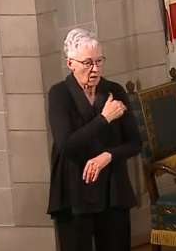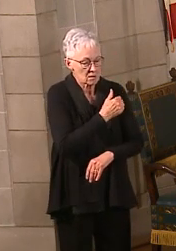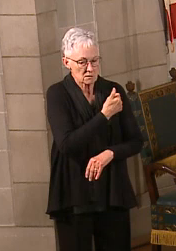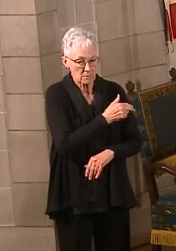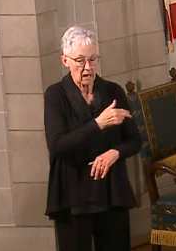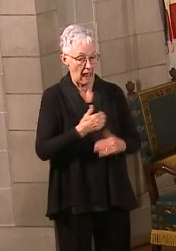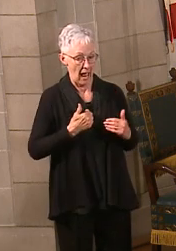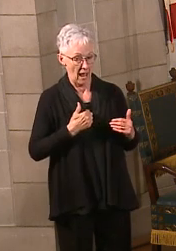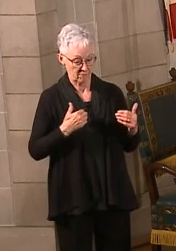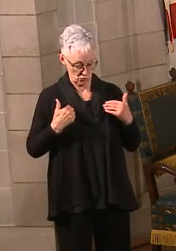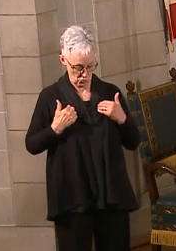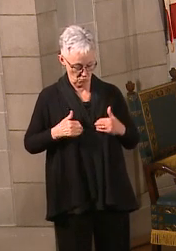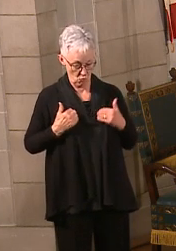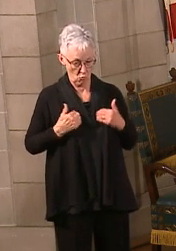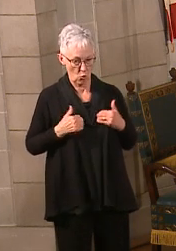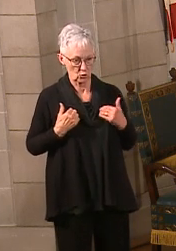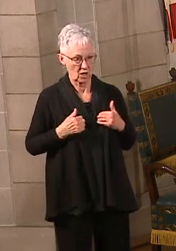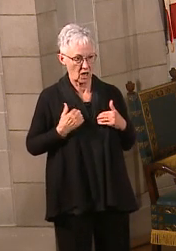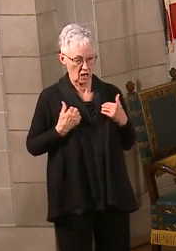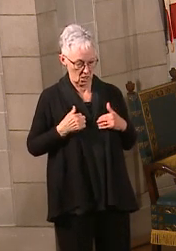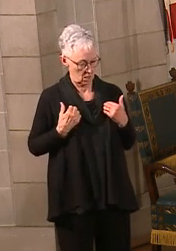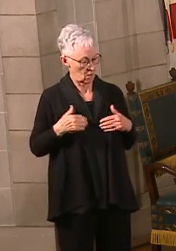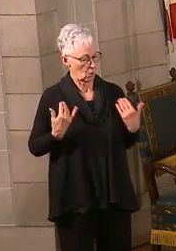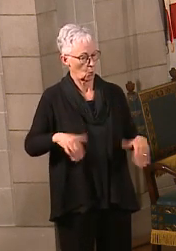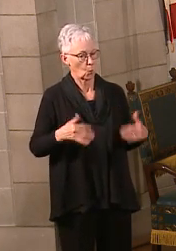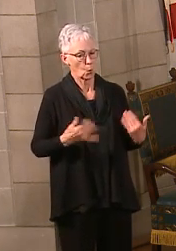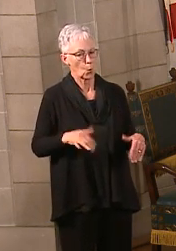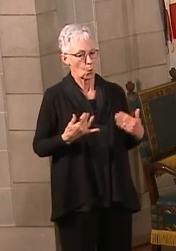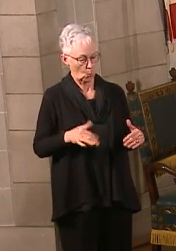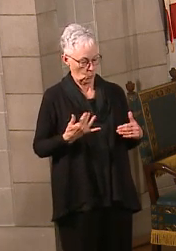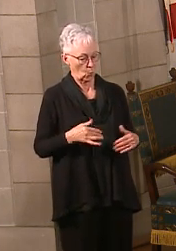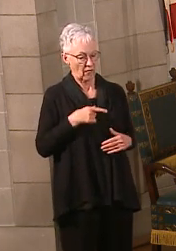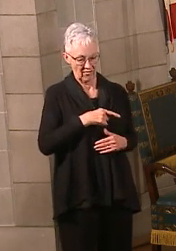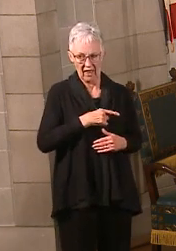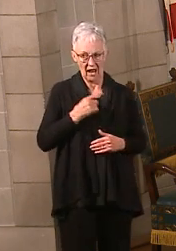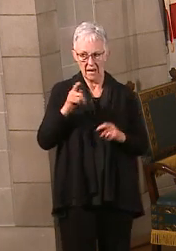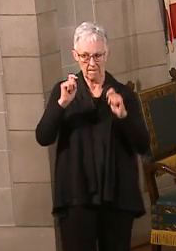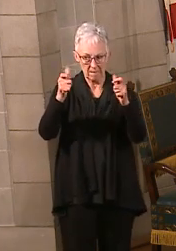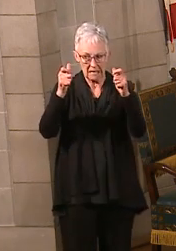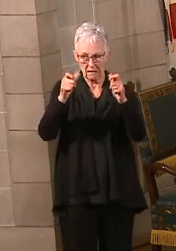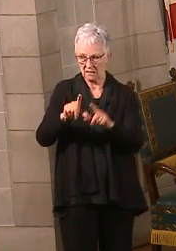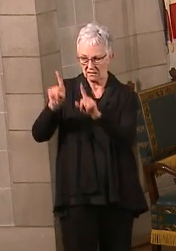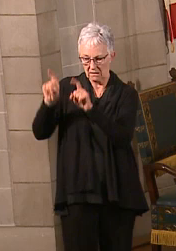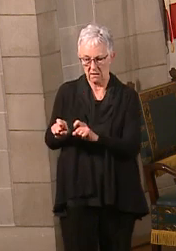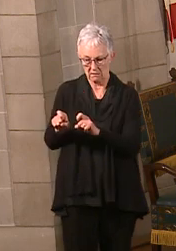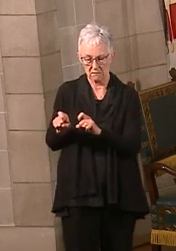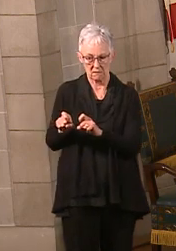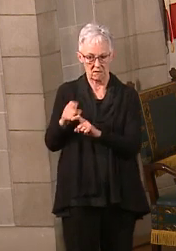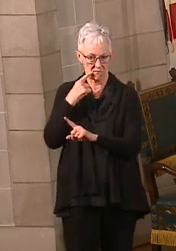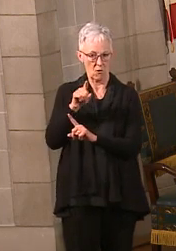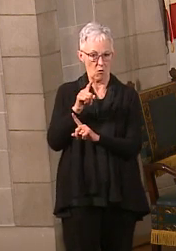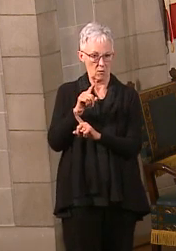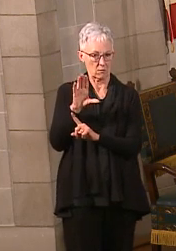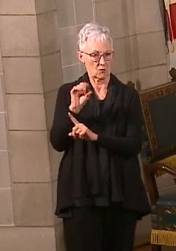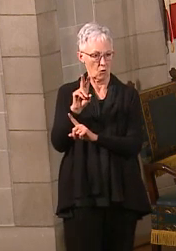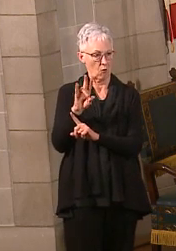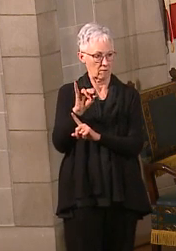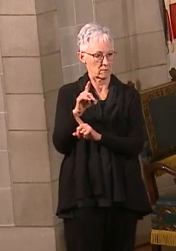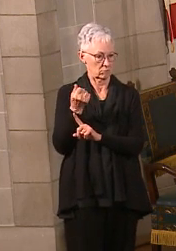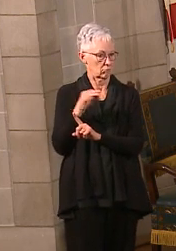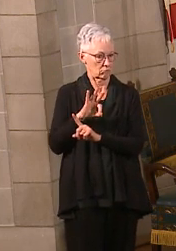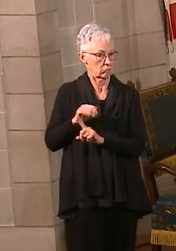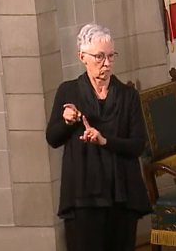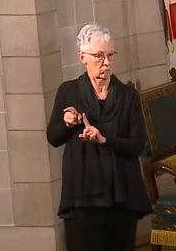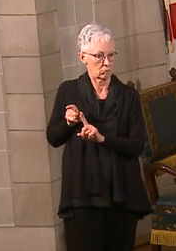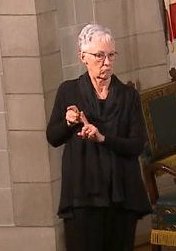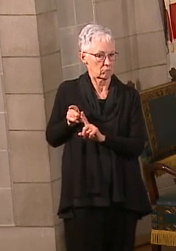tested for coronavirus. That's, again, one of the screeners. That's the first thing. If you present to the hospital and you've got pneumonia, we don't know how you got it, it's an undiagnosed case, you're going to get